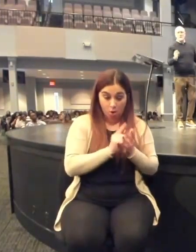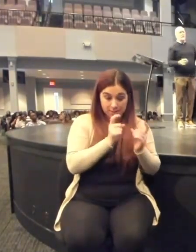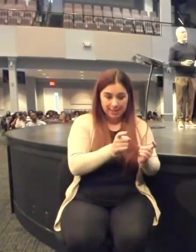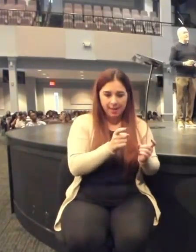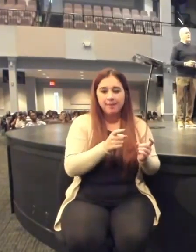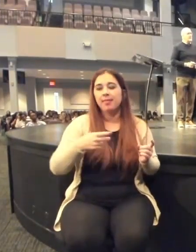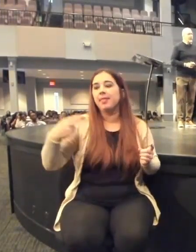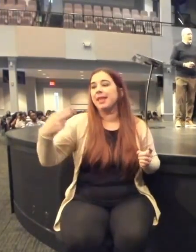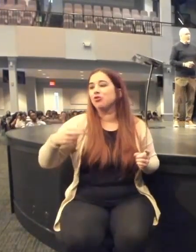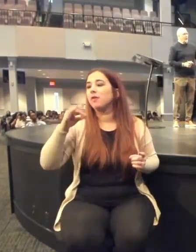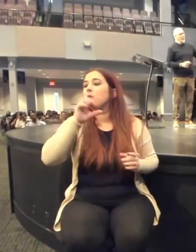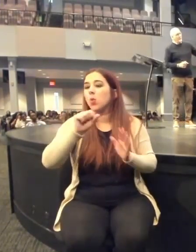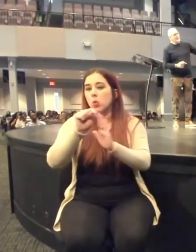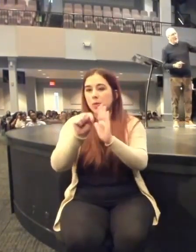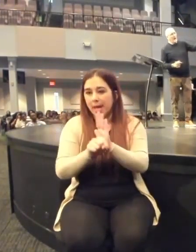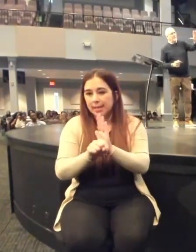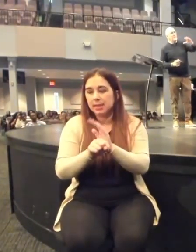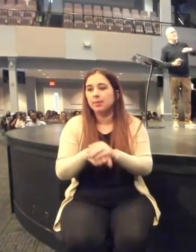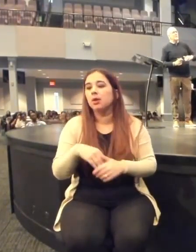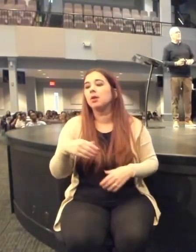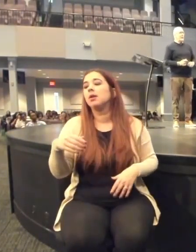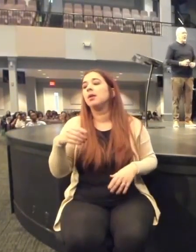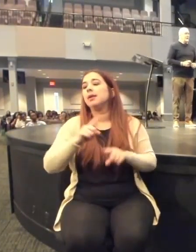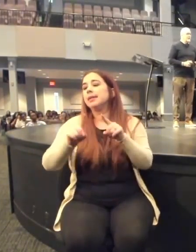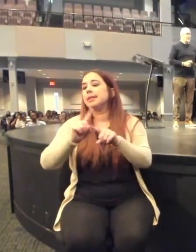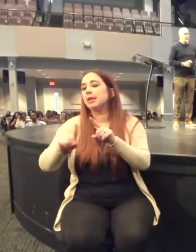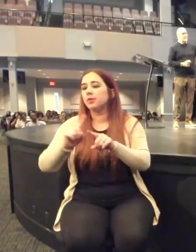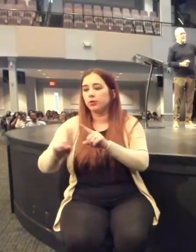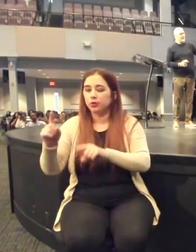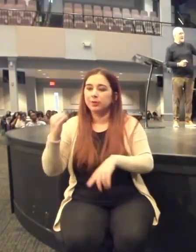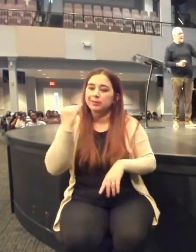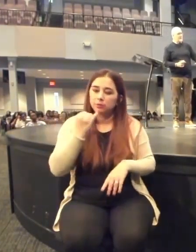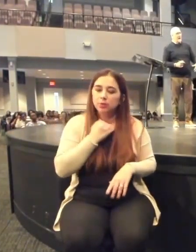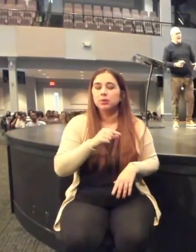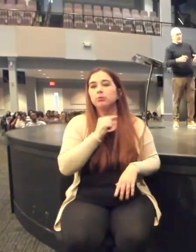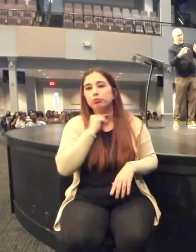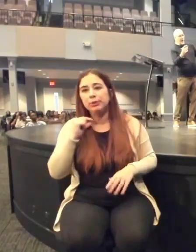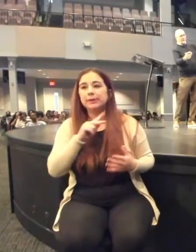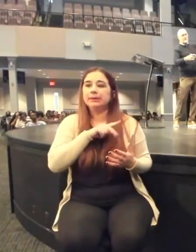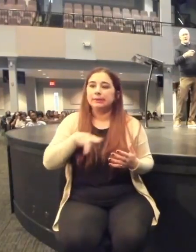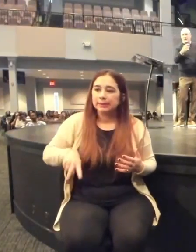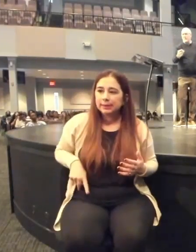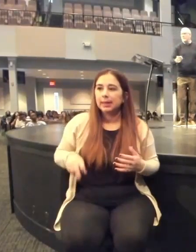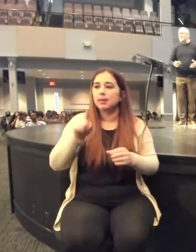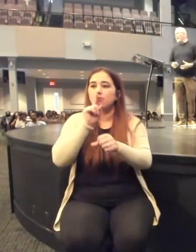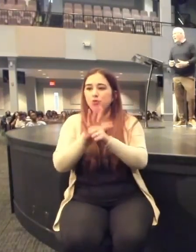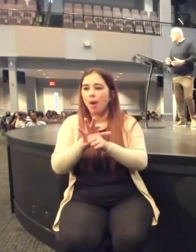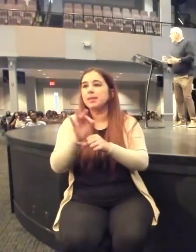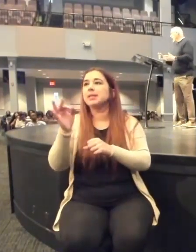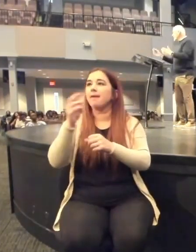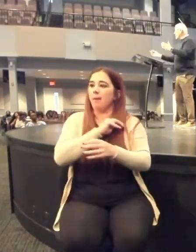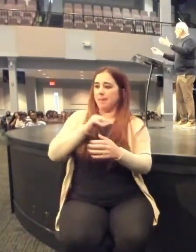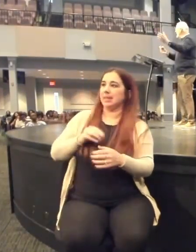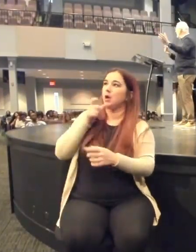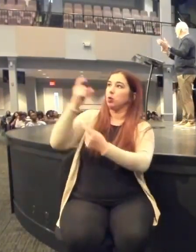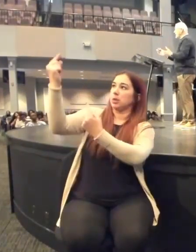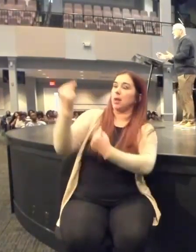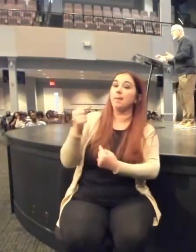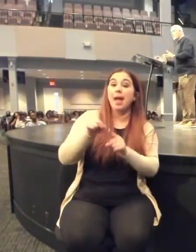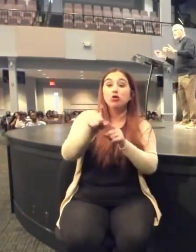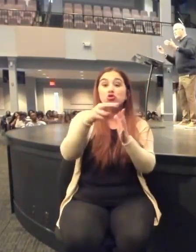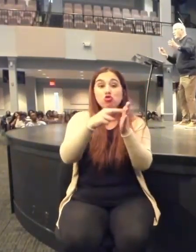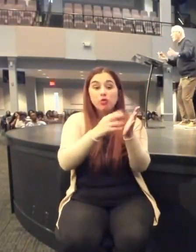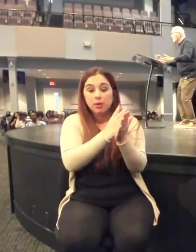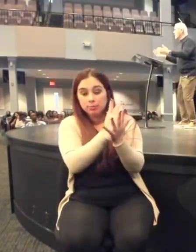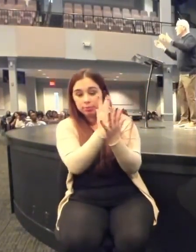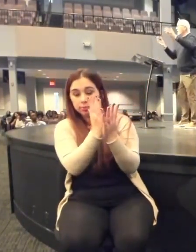this history of the Old Testament where we have the times of Israel's prophets and priests and kings and the promise of a coming Messiah. And so as you read the Old